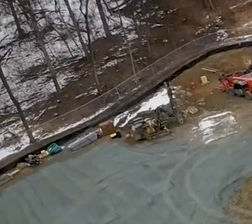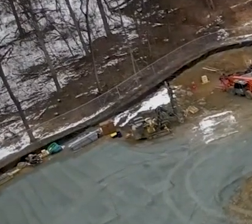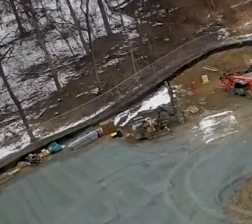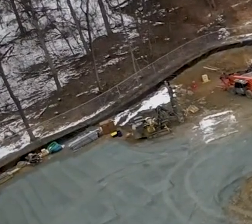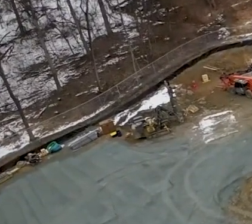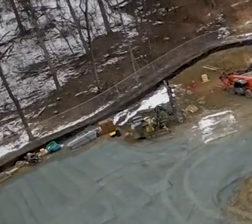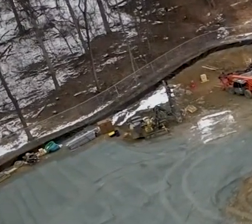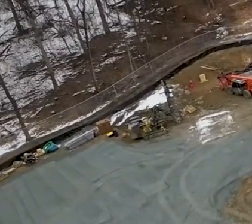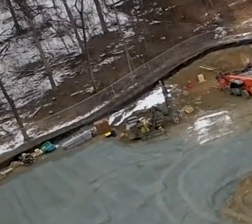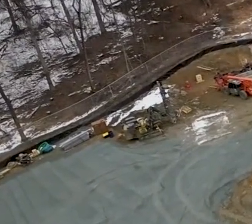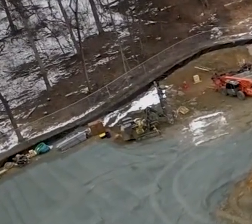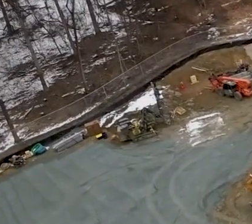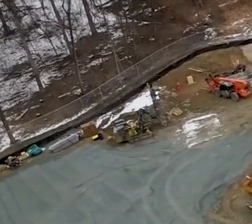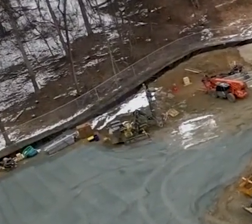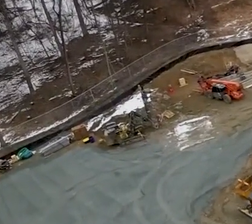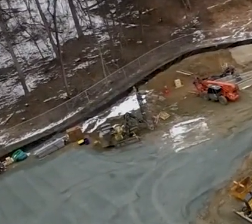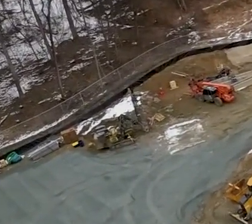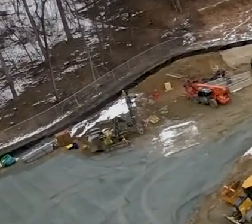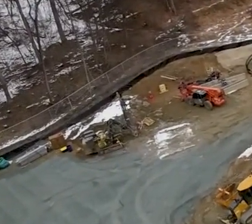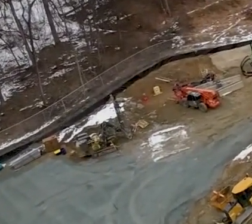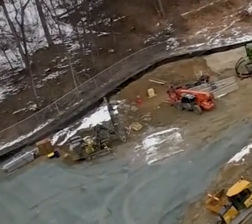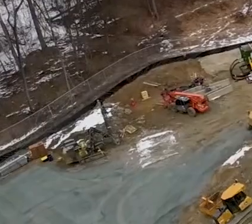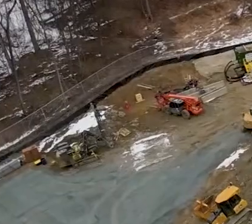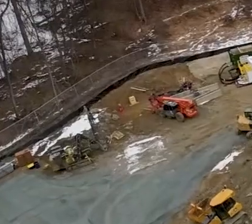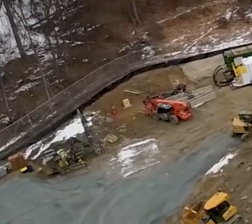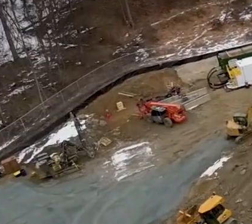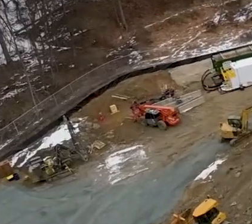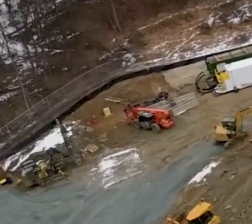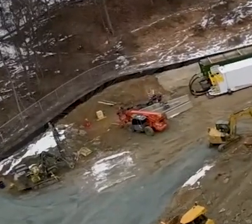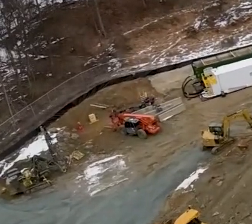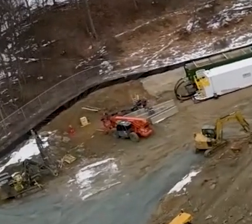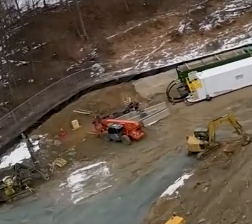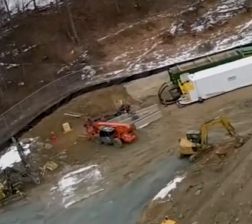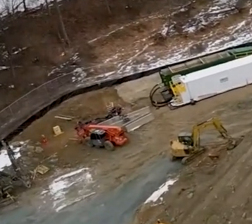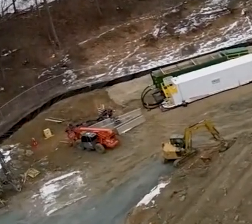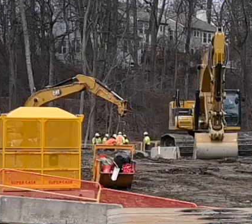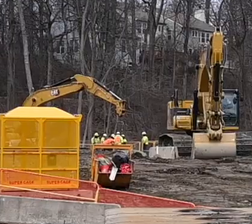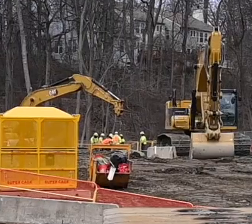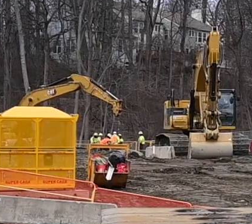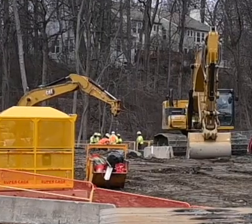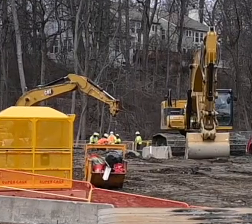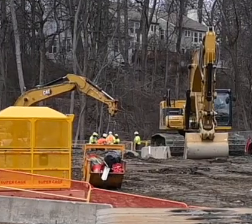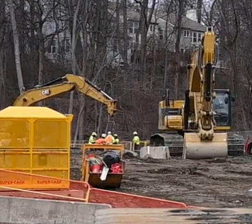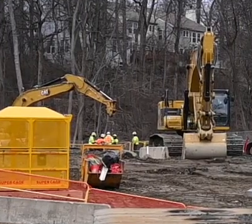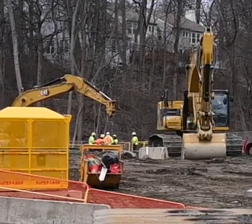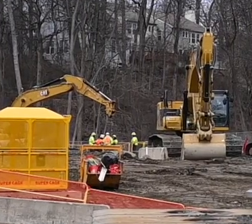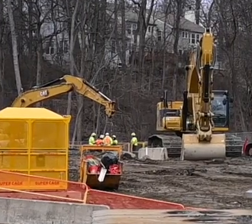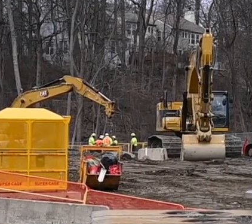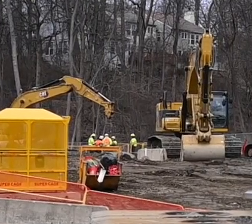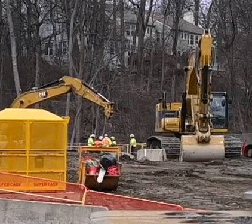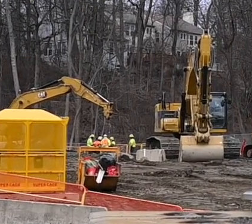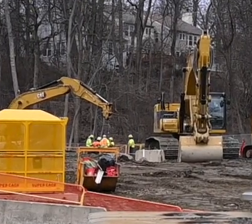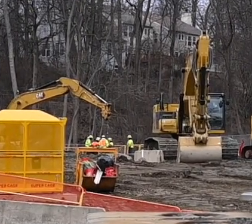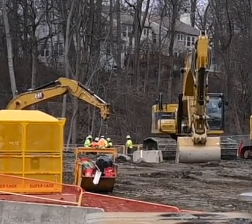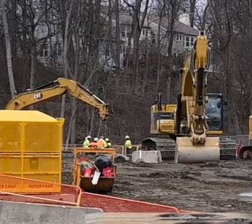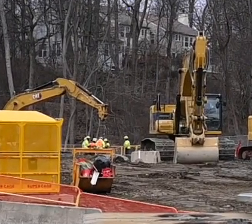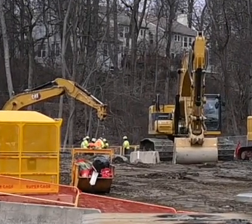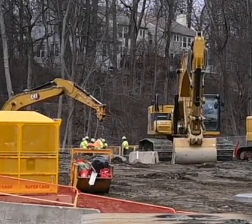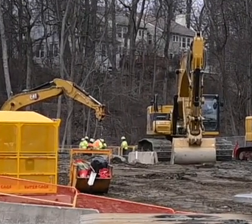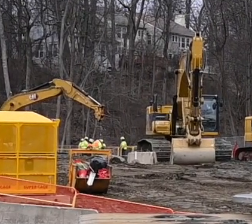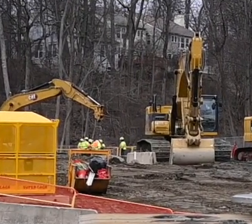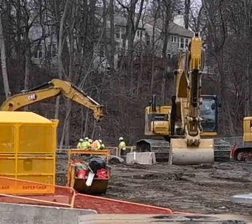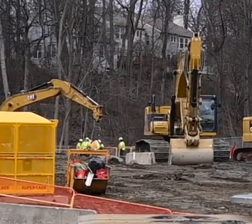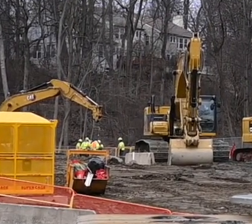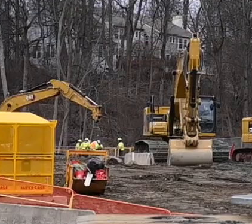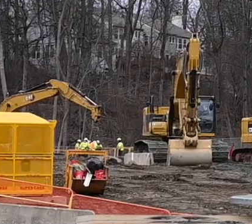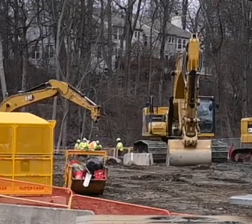a $20 million award for resilient Maryland low-interest loans across 4 of our EC Safe and